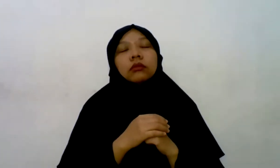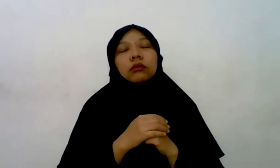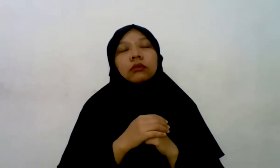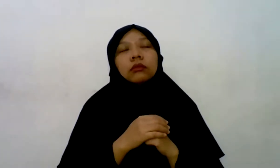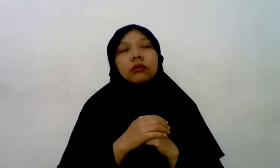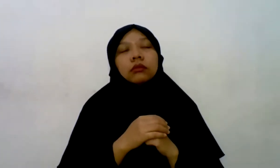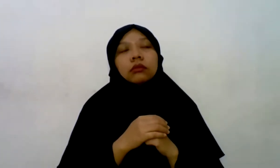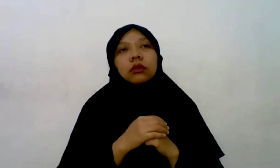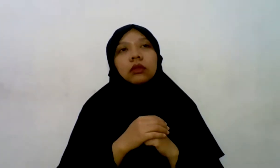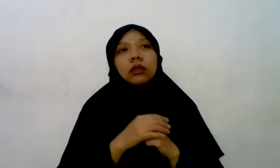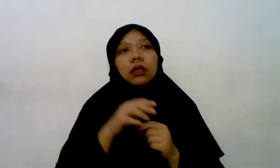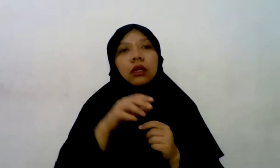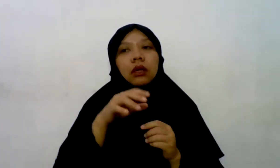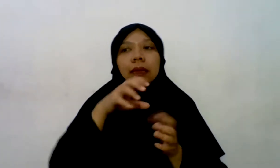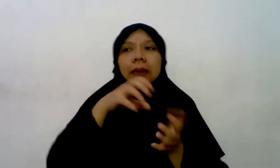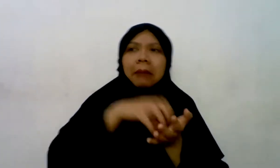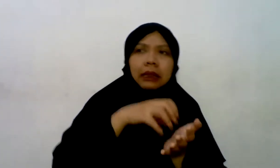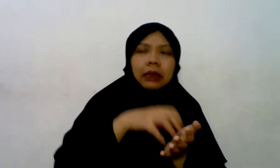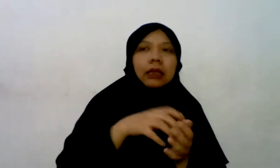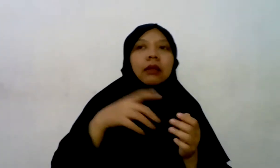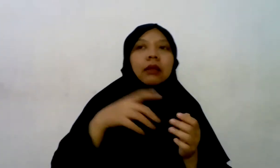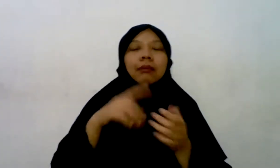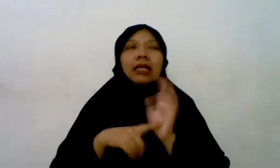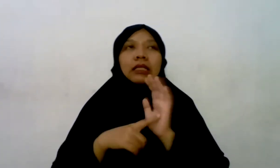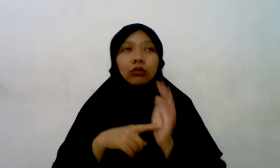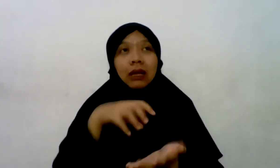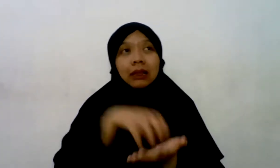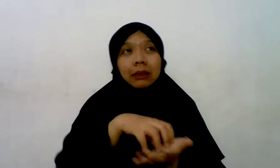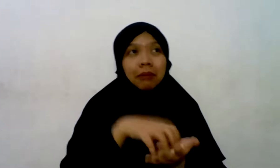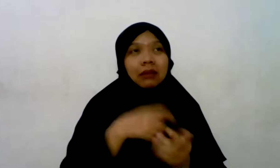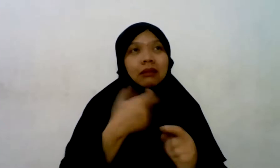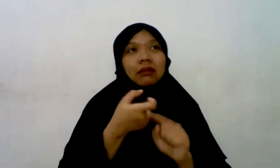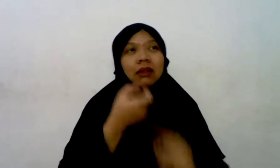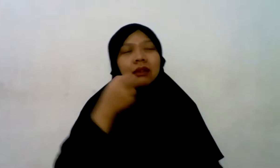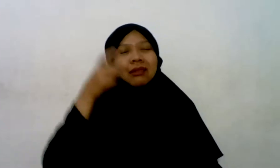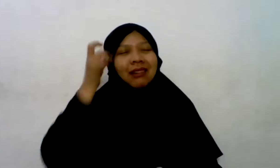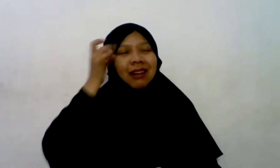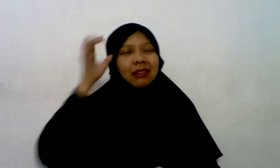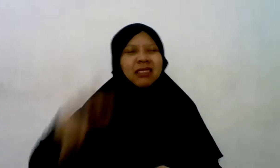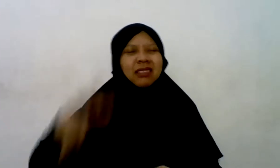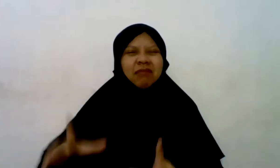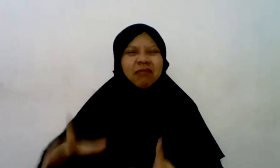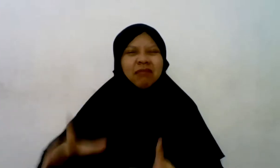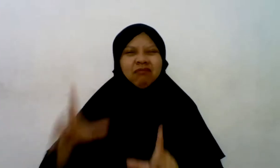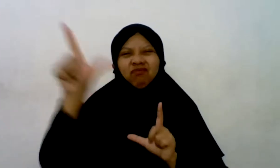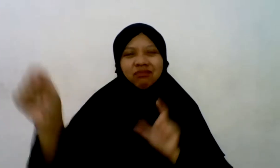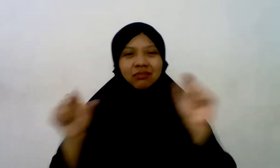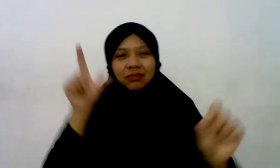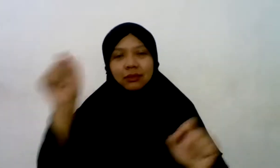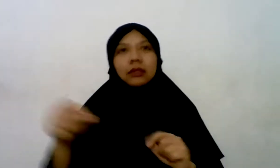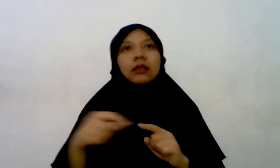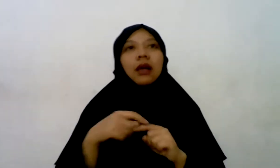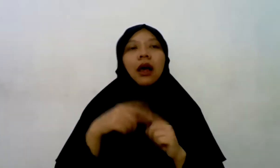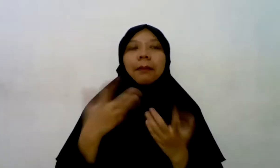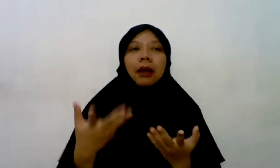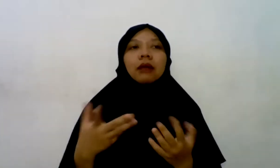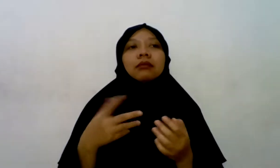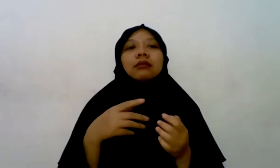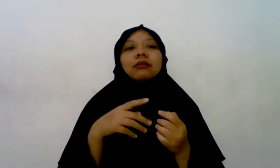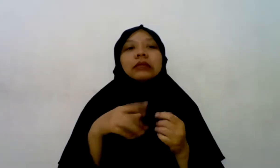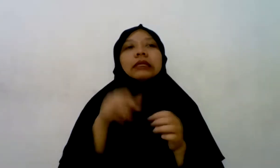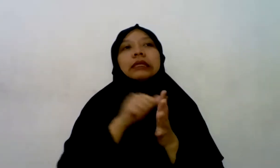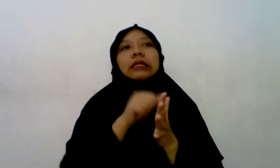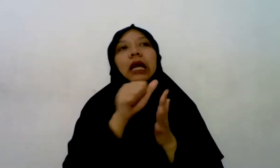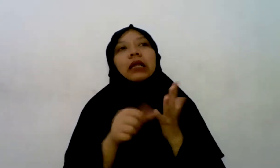termarginal, something like that. I don't know. I forget the treaty, termarginal, something